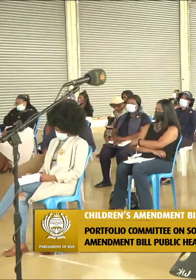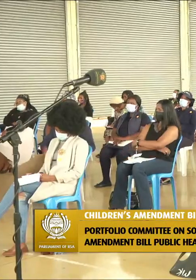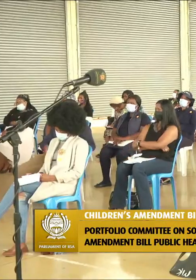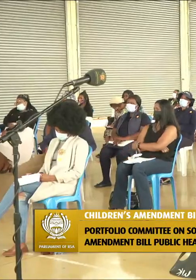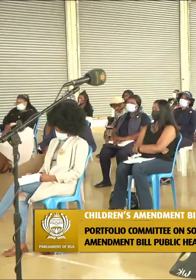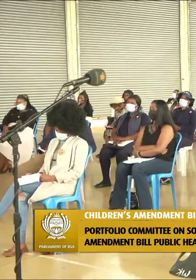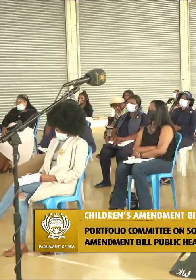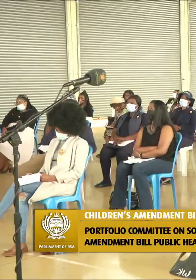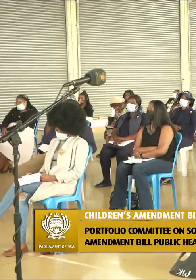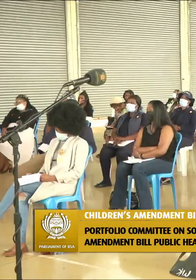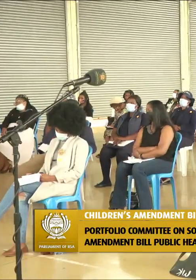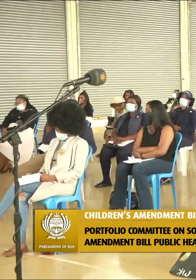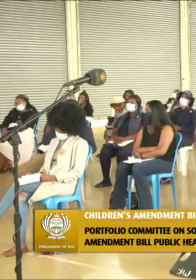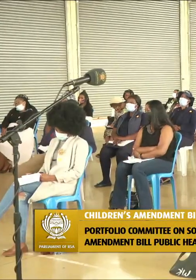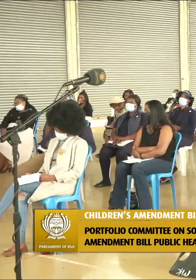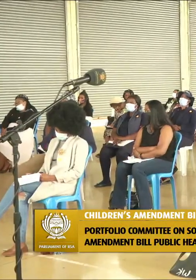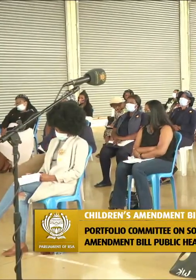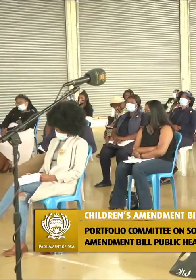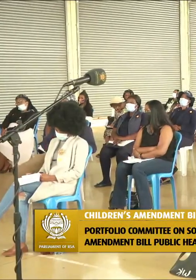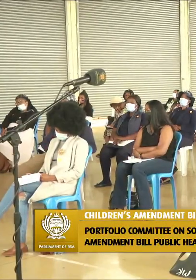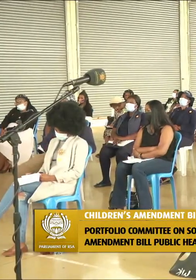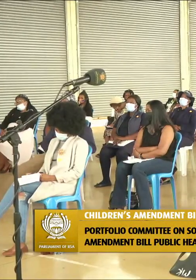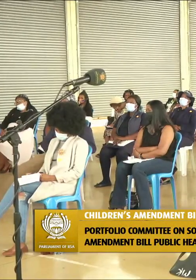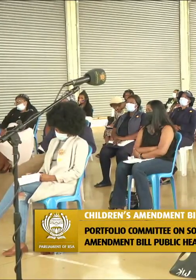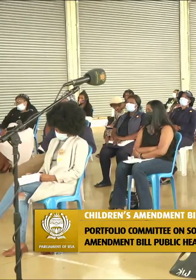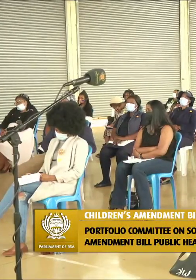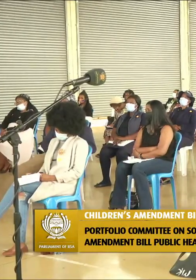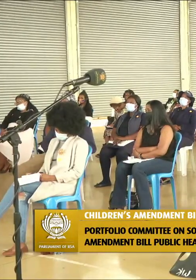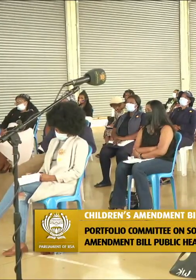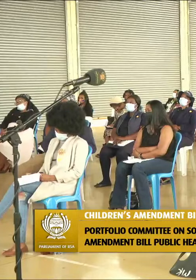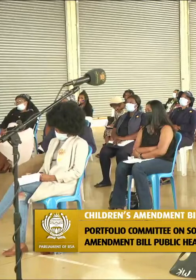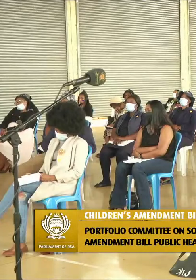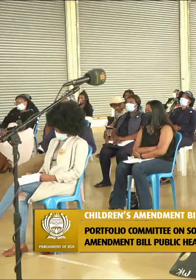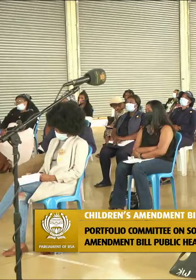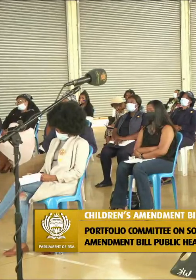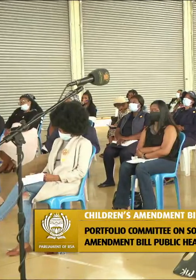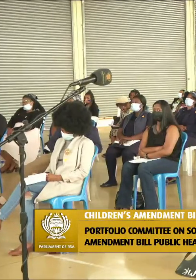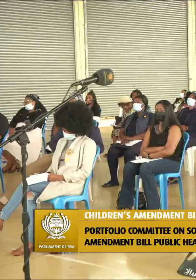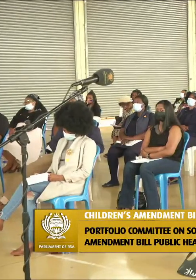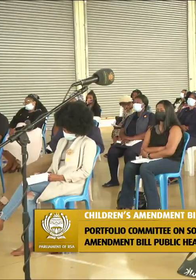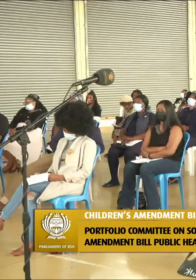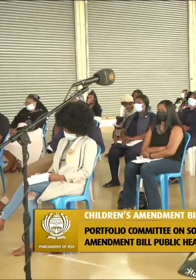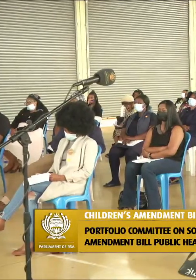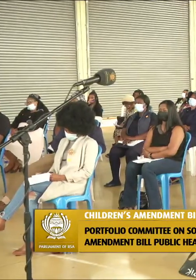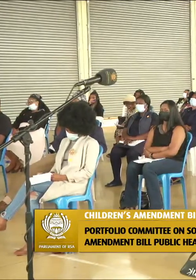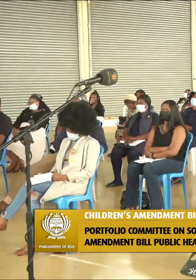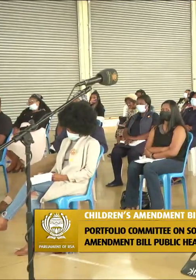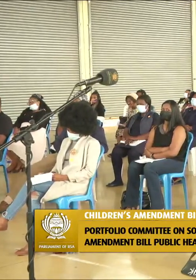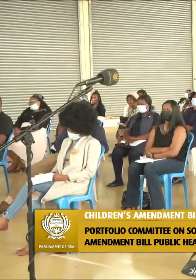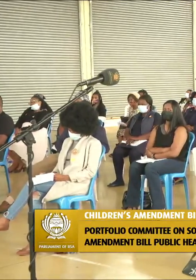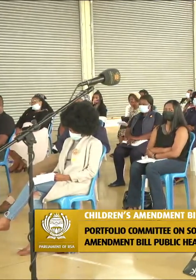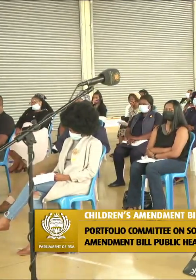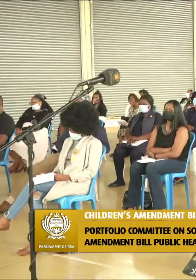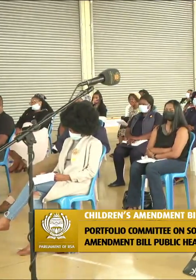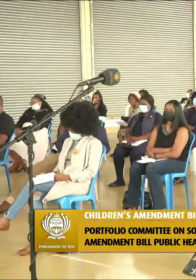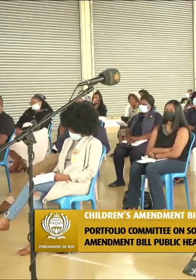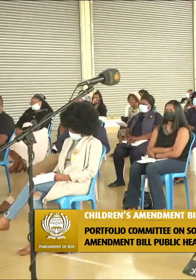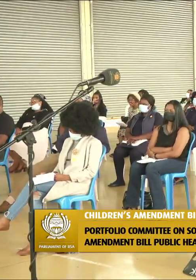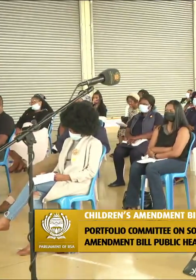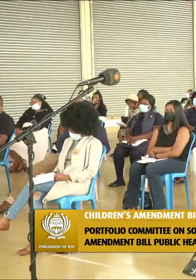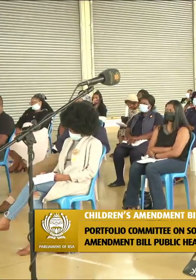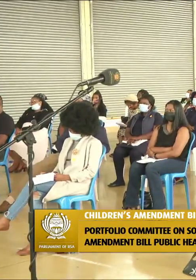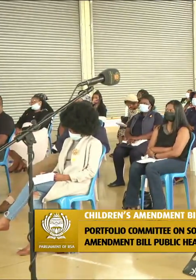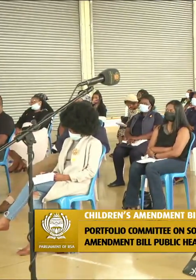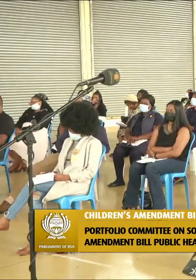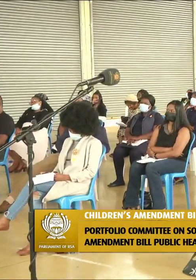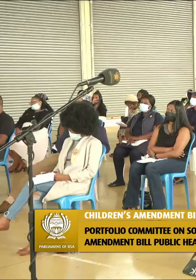well make a benediction and leave and say goodbye. We love you so much. Kusho ukuthi Maningenanto ke, yokukhuluma. uma